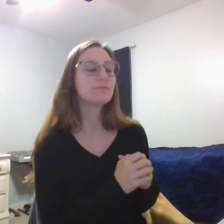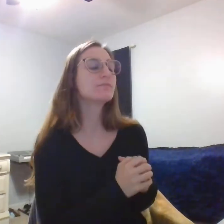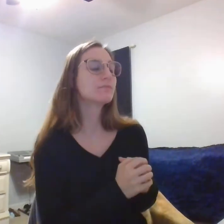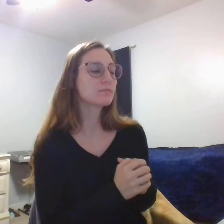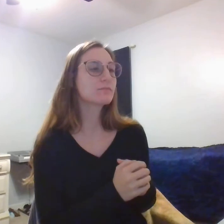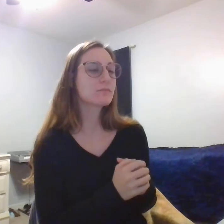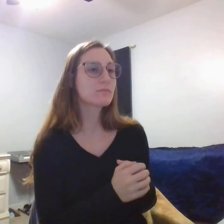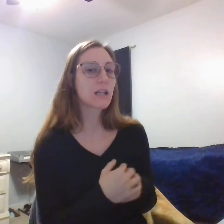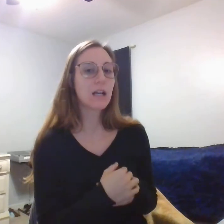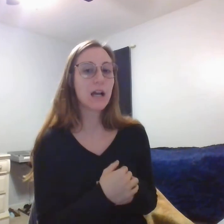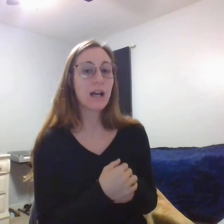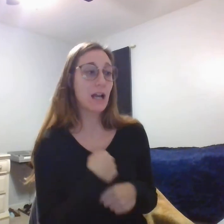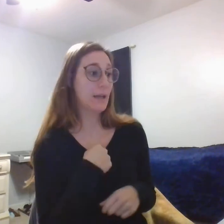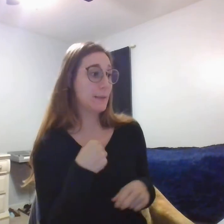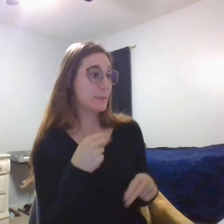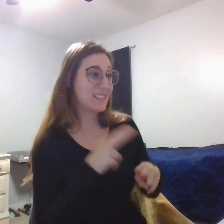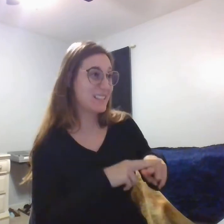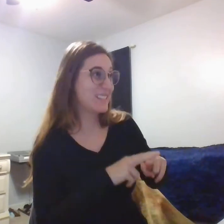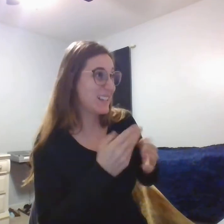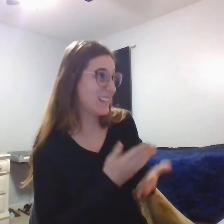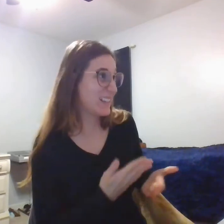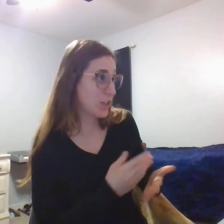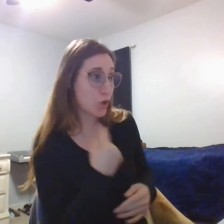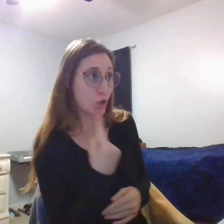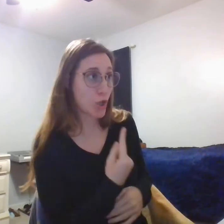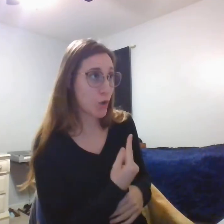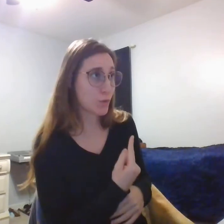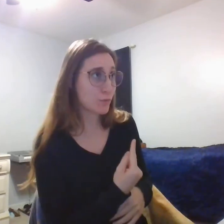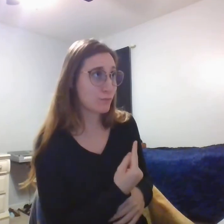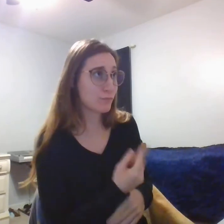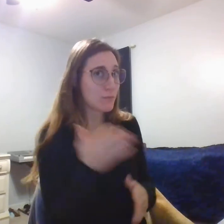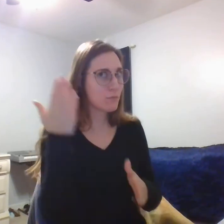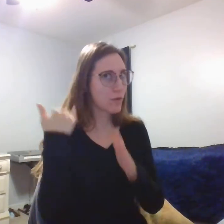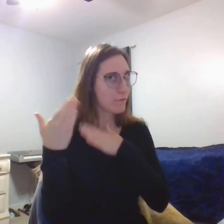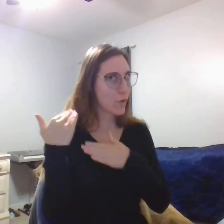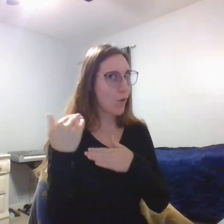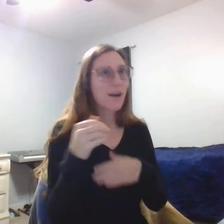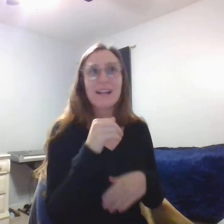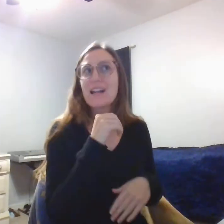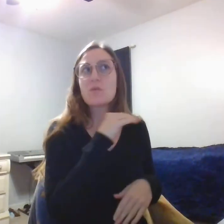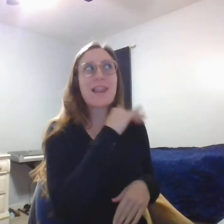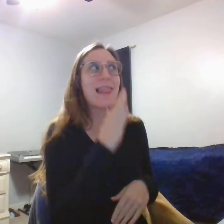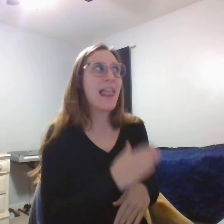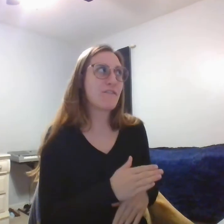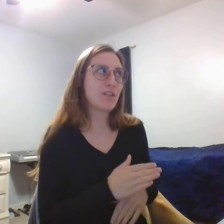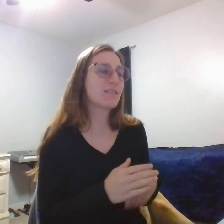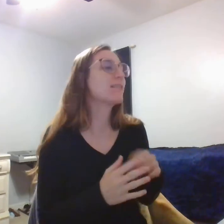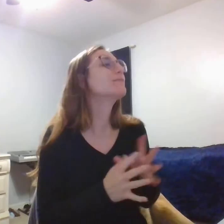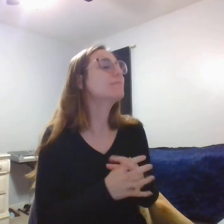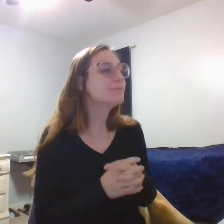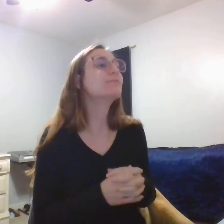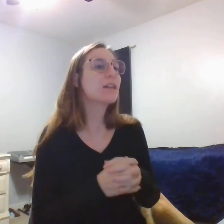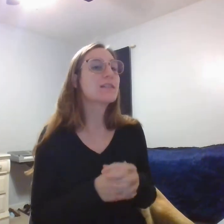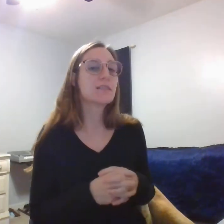here by myself. Like, that's weird. I would never think of doing that. So even that in itself was when I was worse,